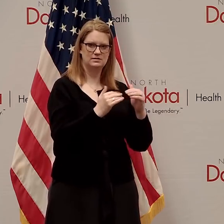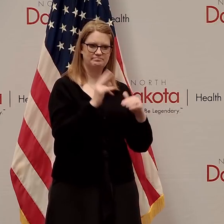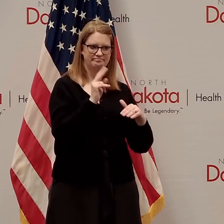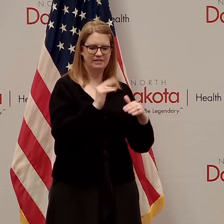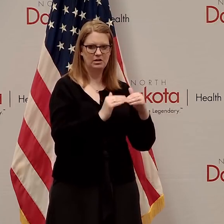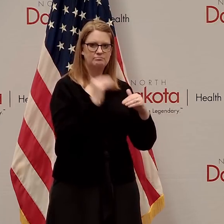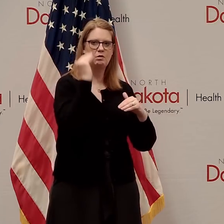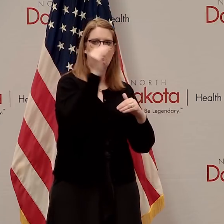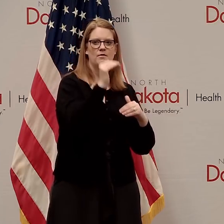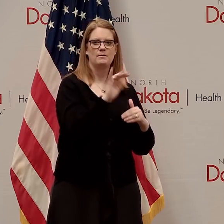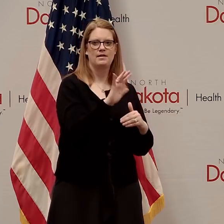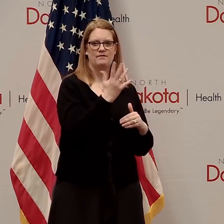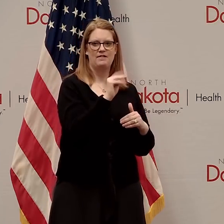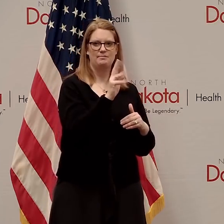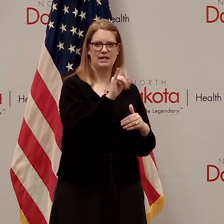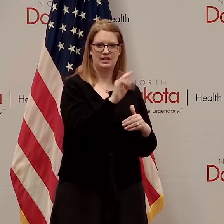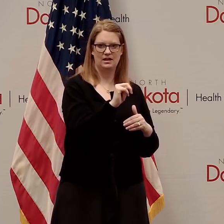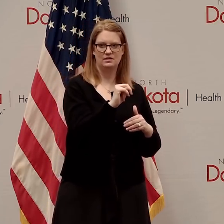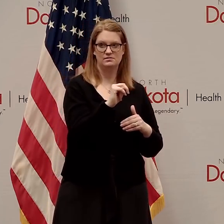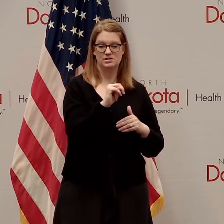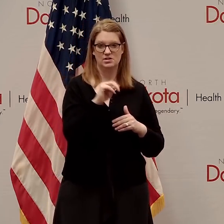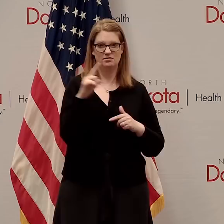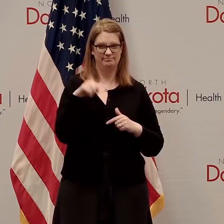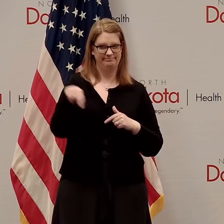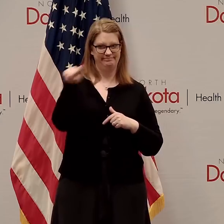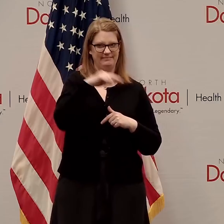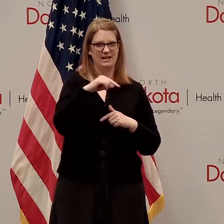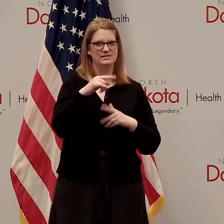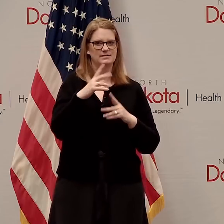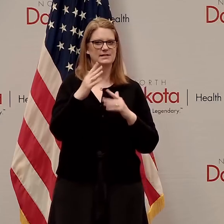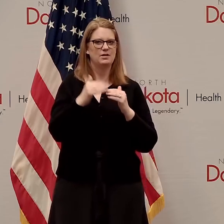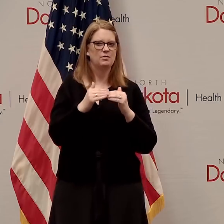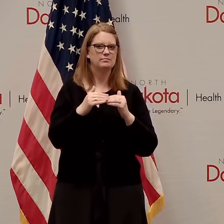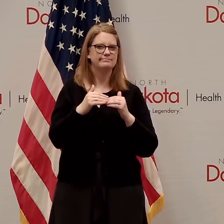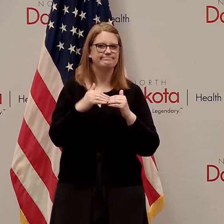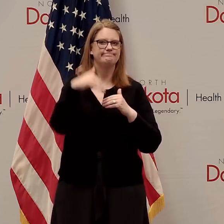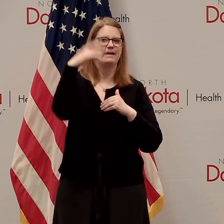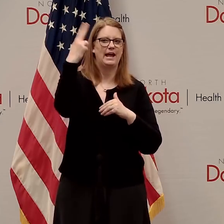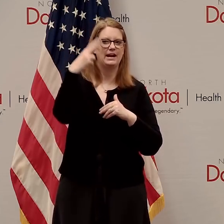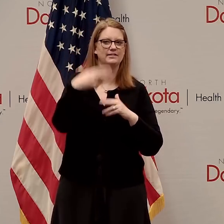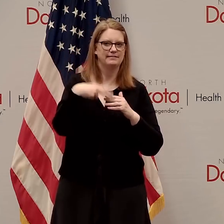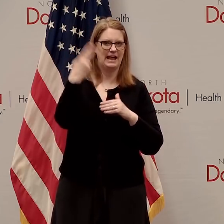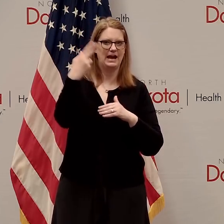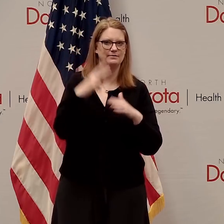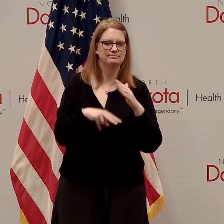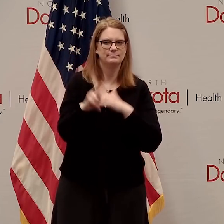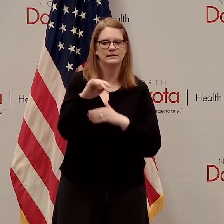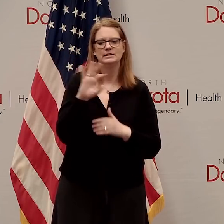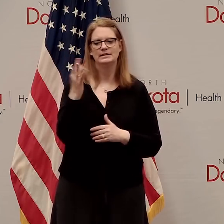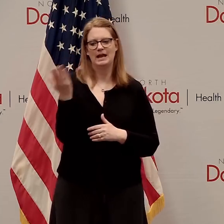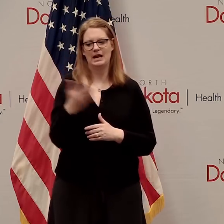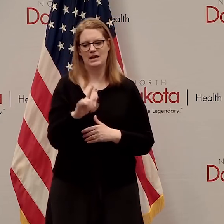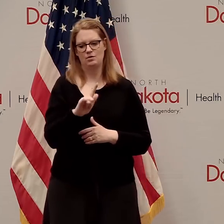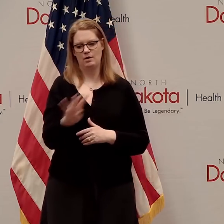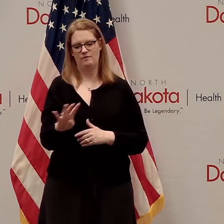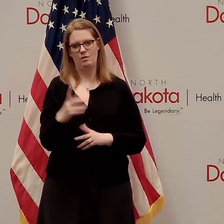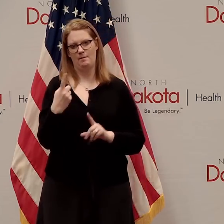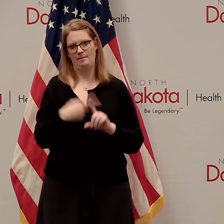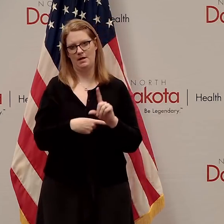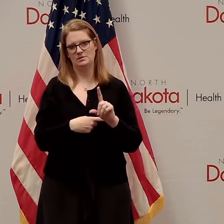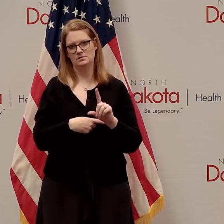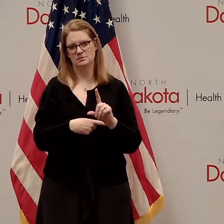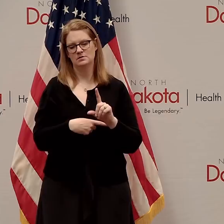million. This is all, I guess, good news. So that gets us 9 months out of 24 into